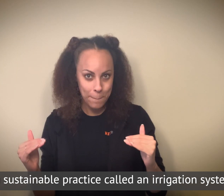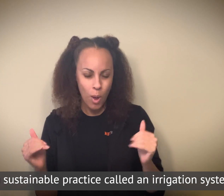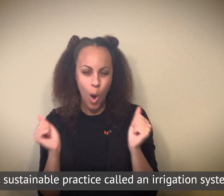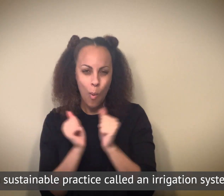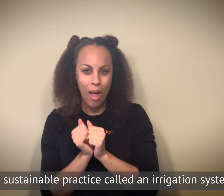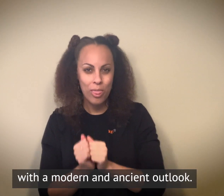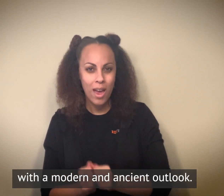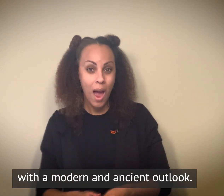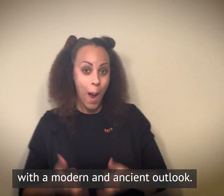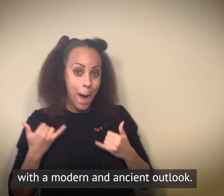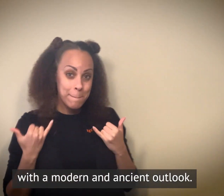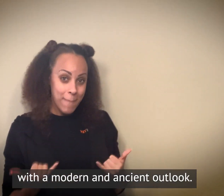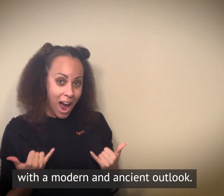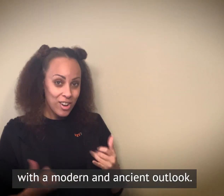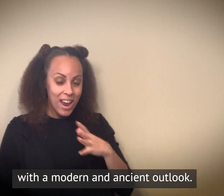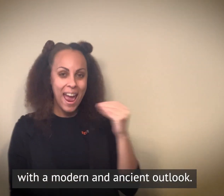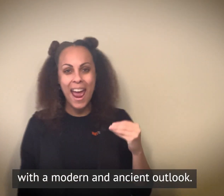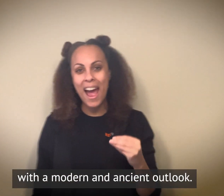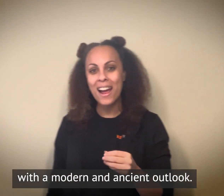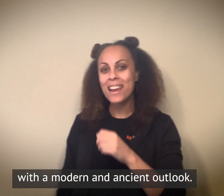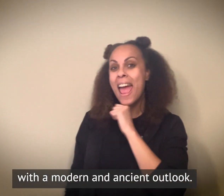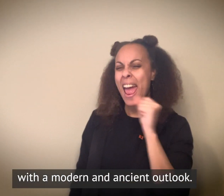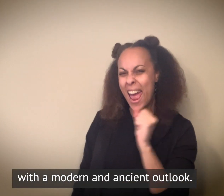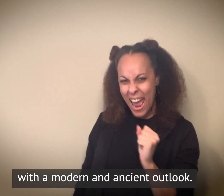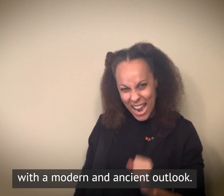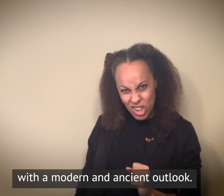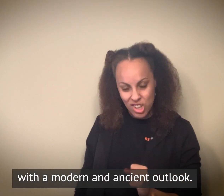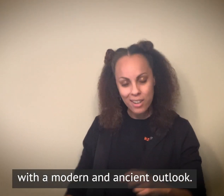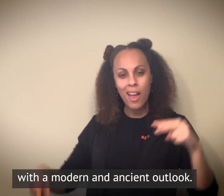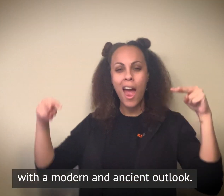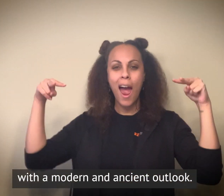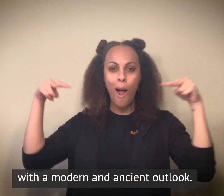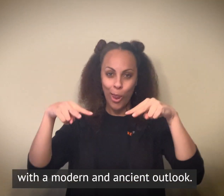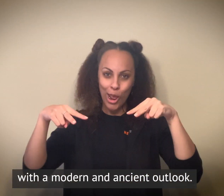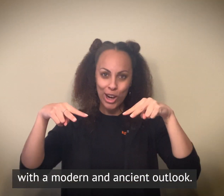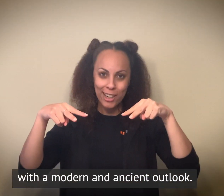system with a modern and ancient outlook.